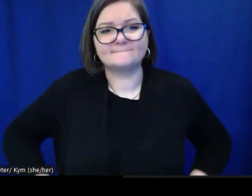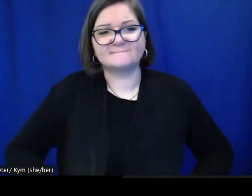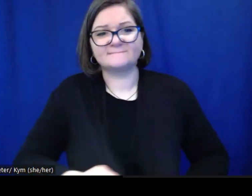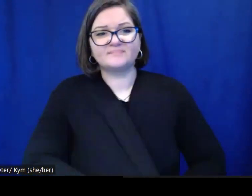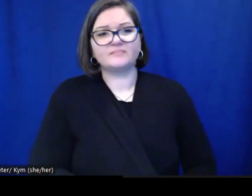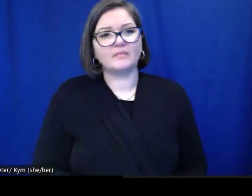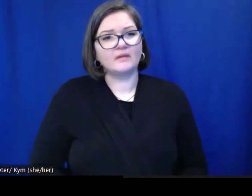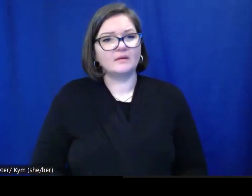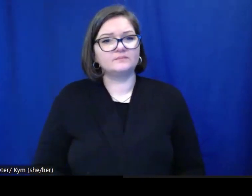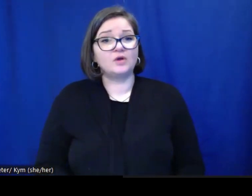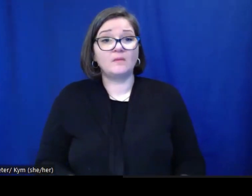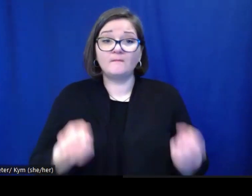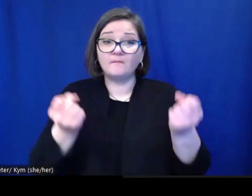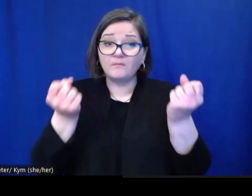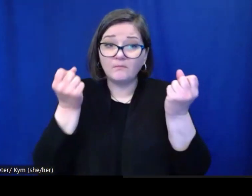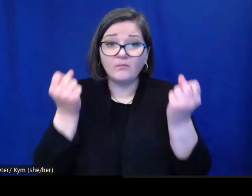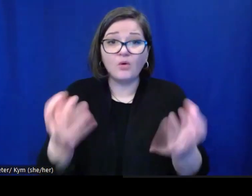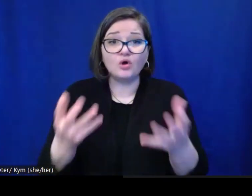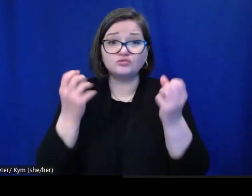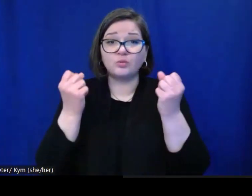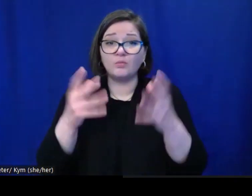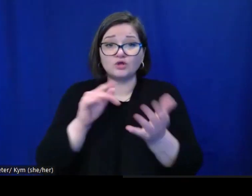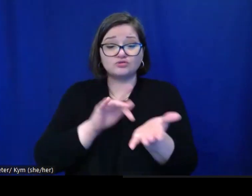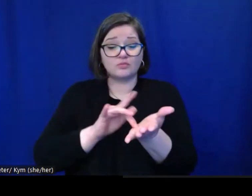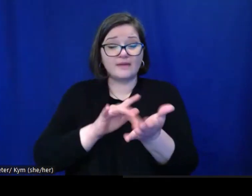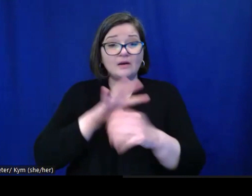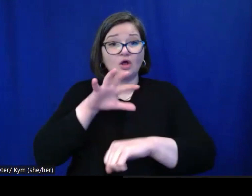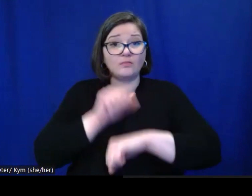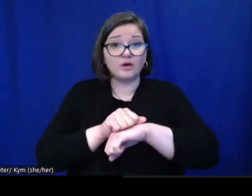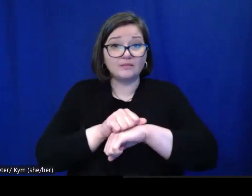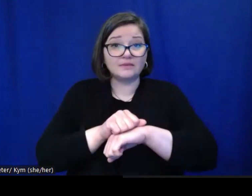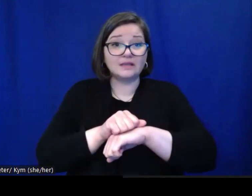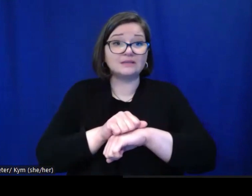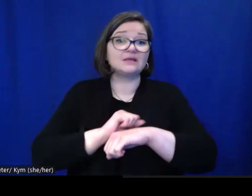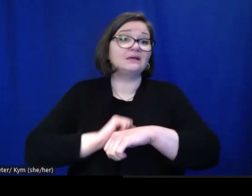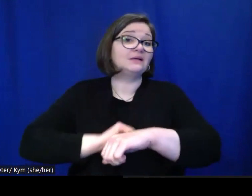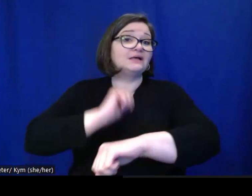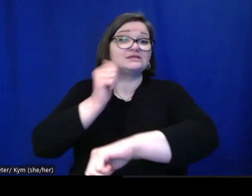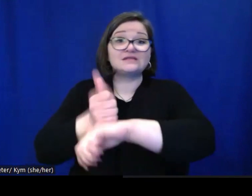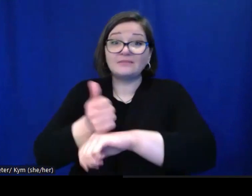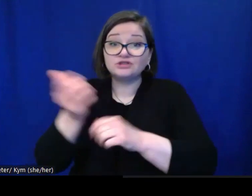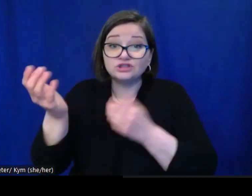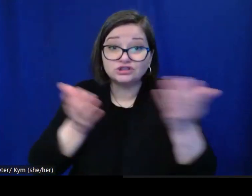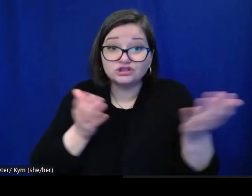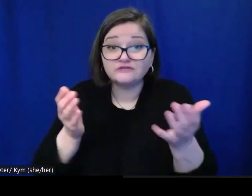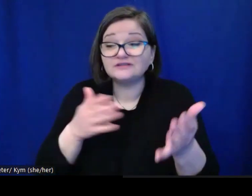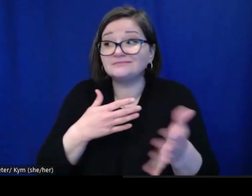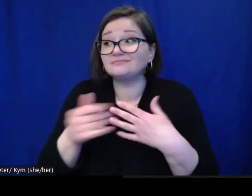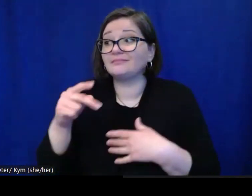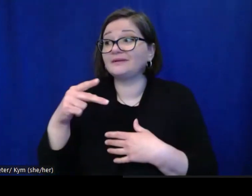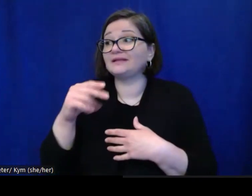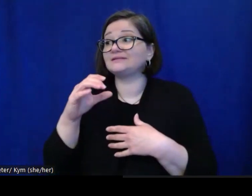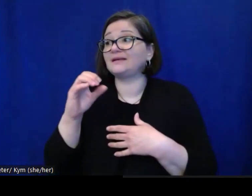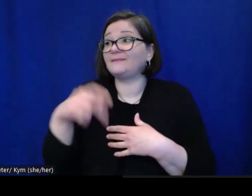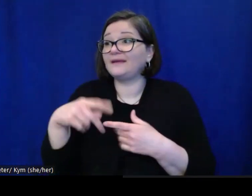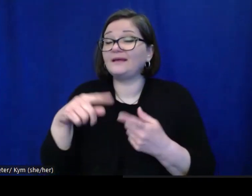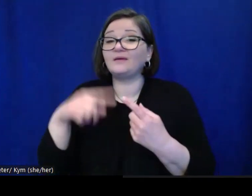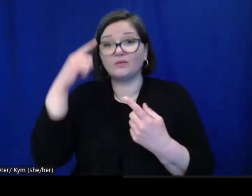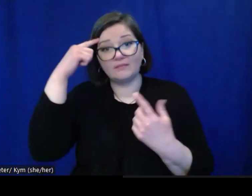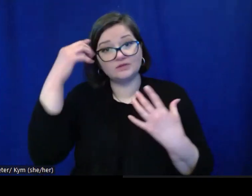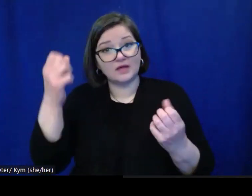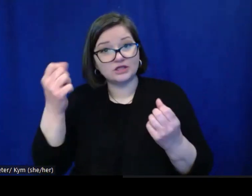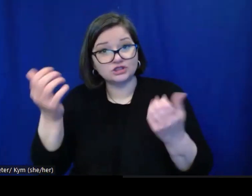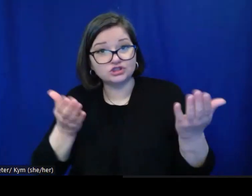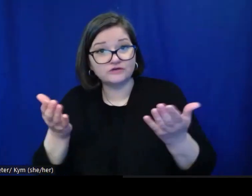Multiple medical appointments, establishing services, whether that's primary care services or mental health services,